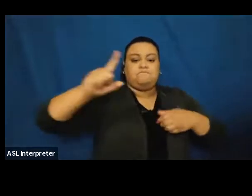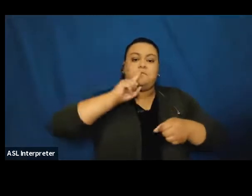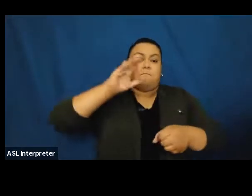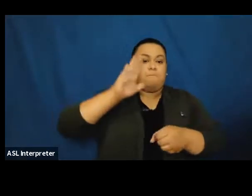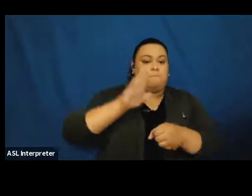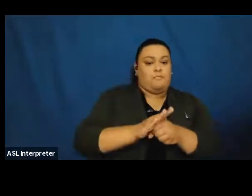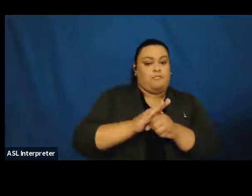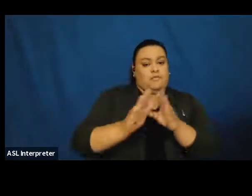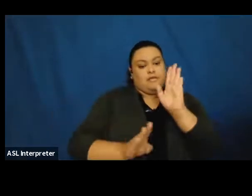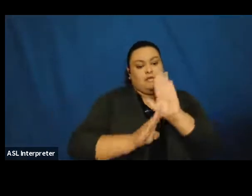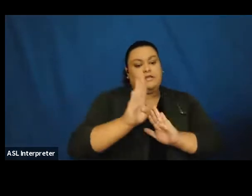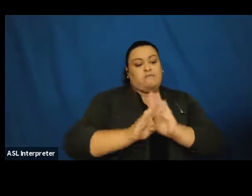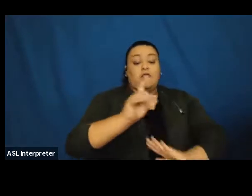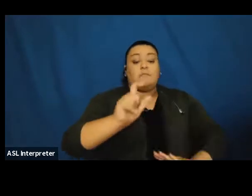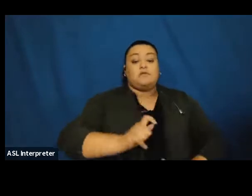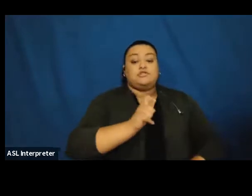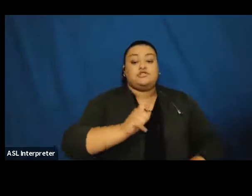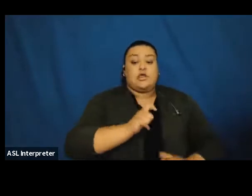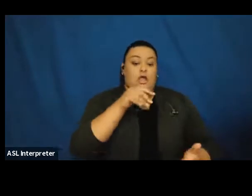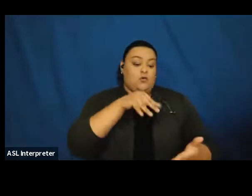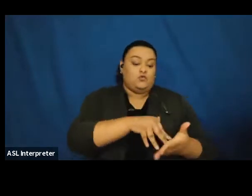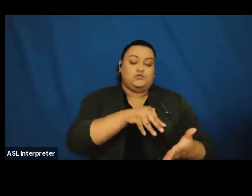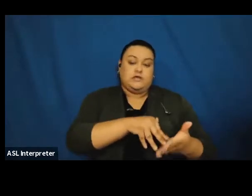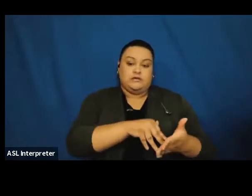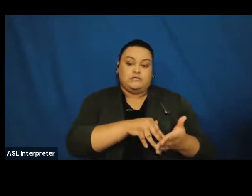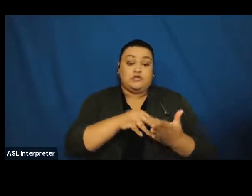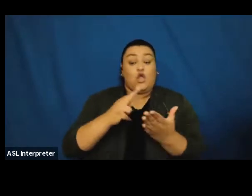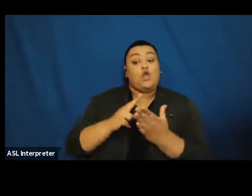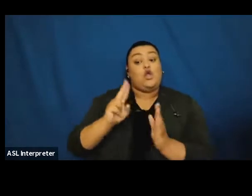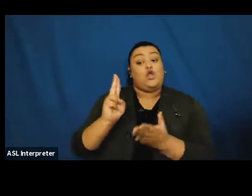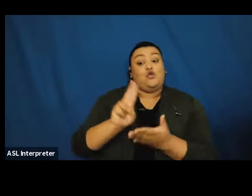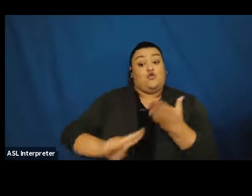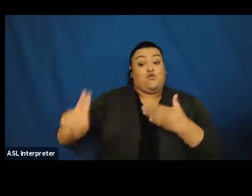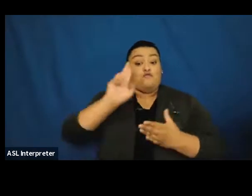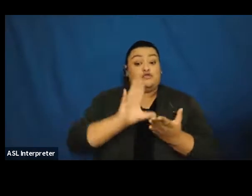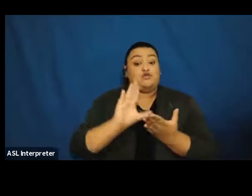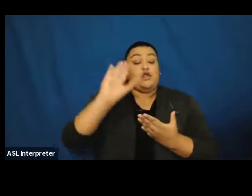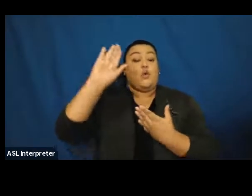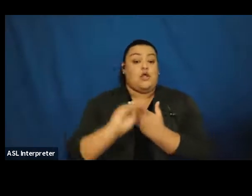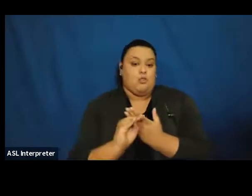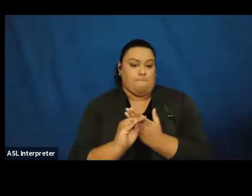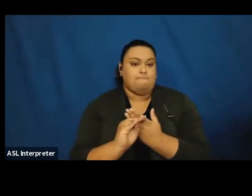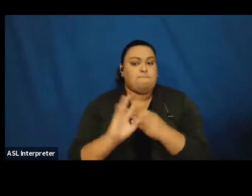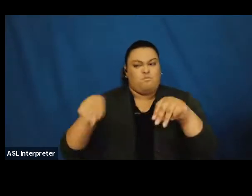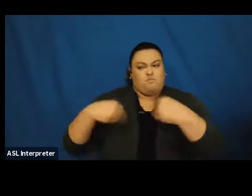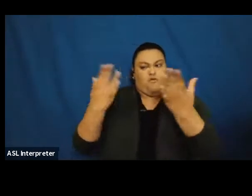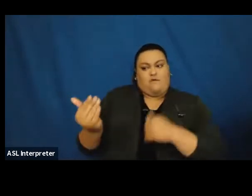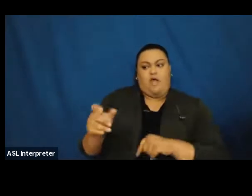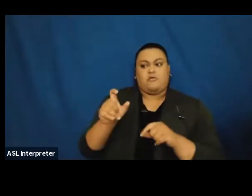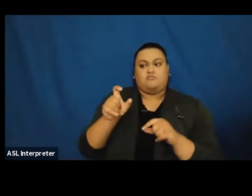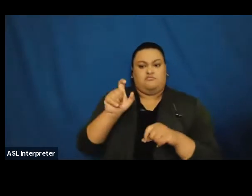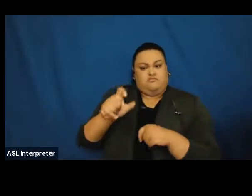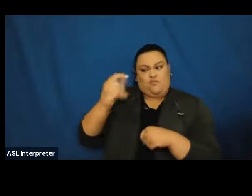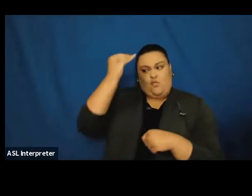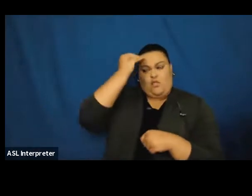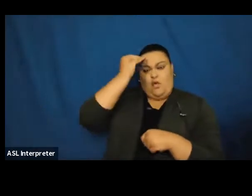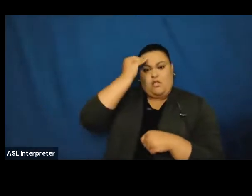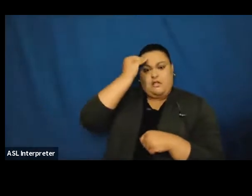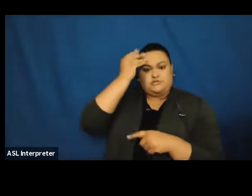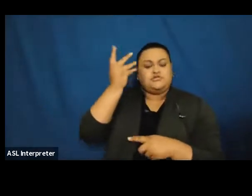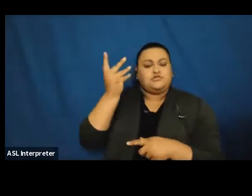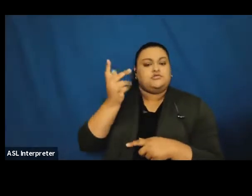to the development of a university curriculum that would provide the knowledge necessary, not only to